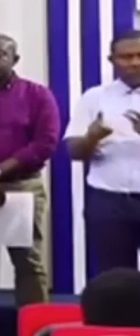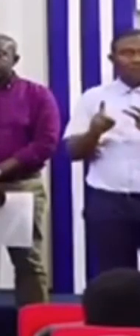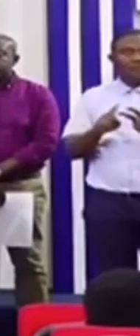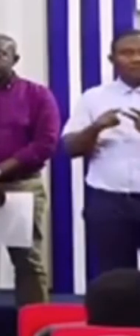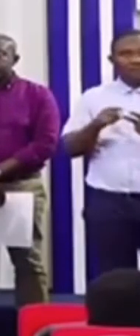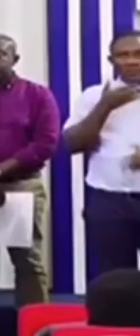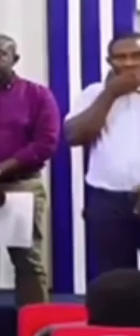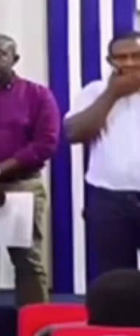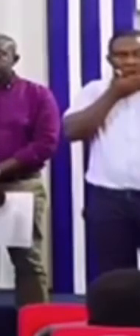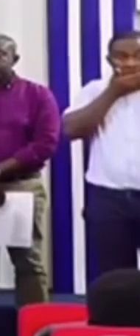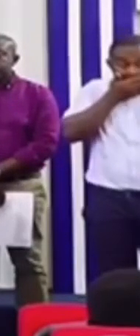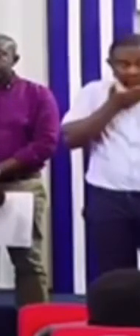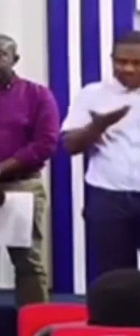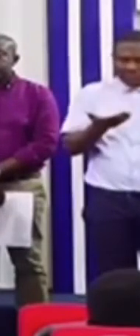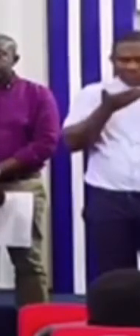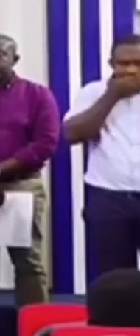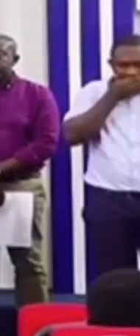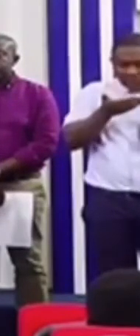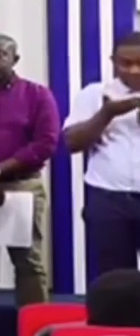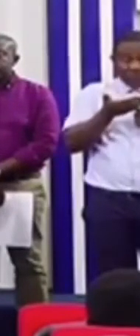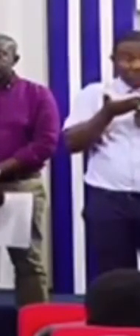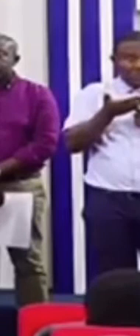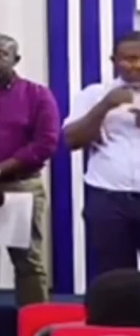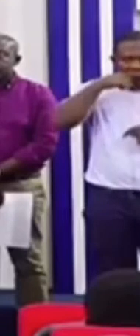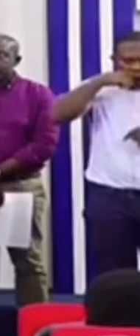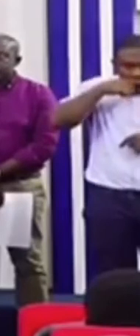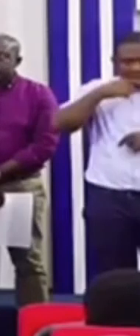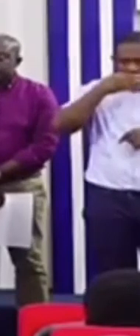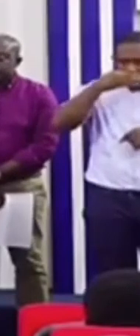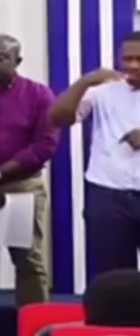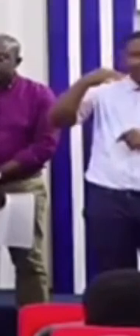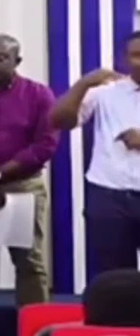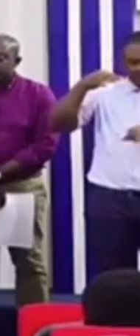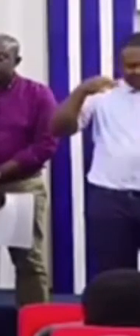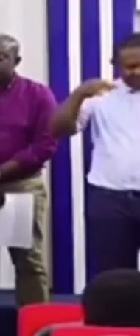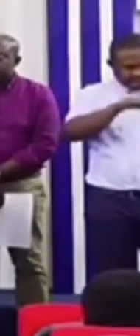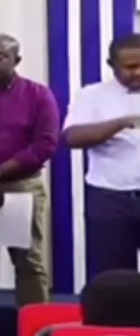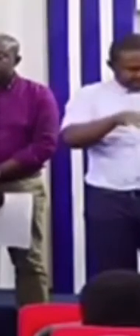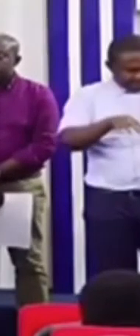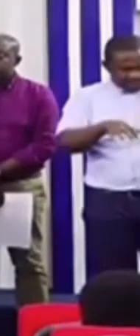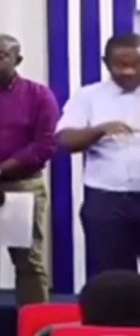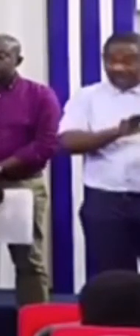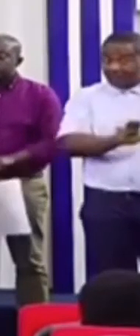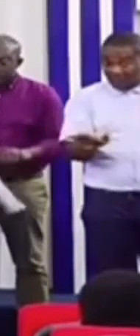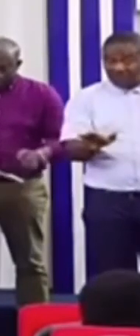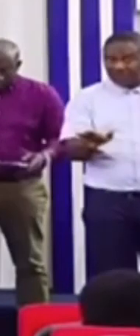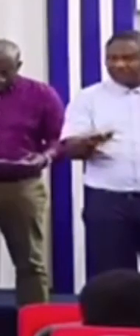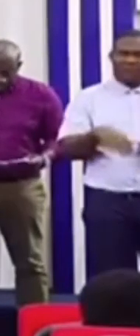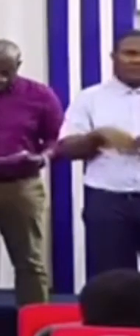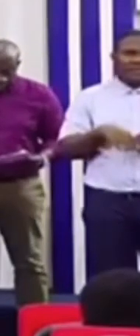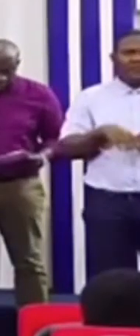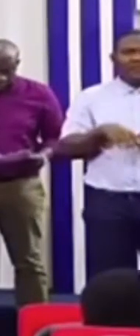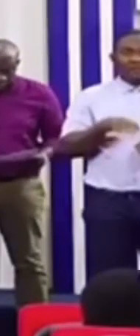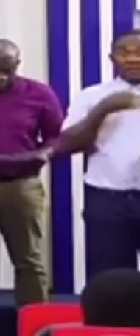tissue when coughing or sneezing. Dispose of the tissue immediately into trash bin. Keep a distance of at least 2 meters